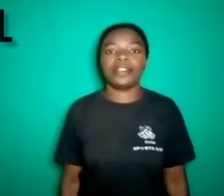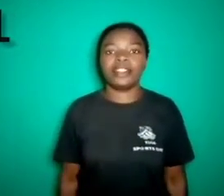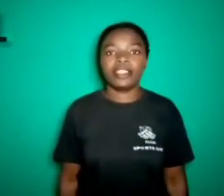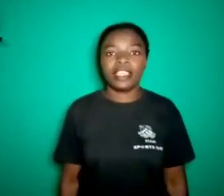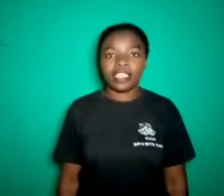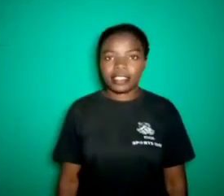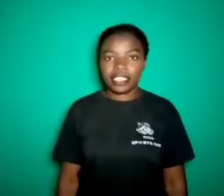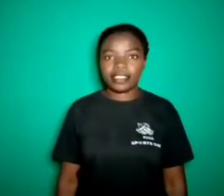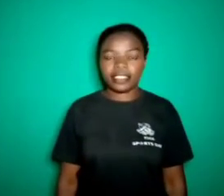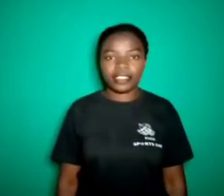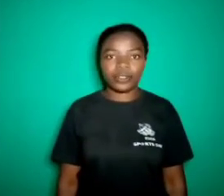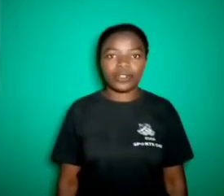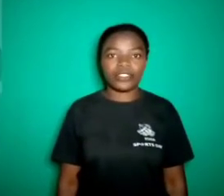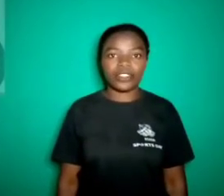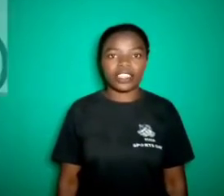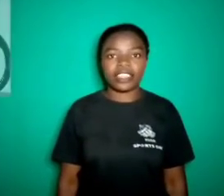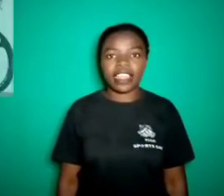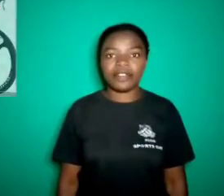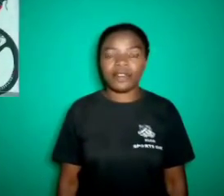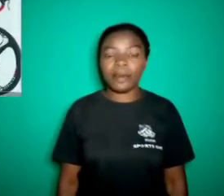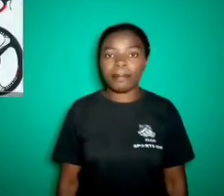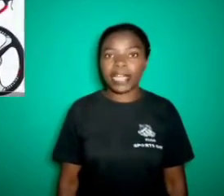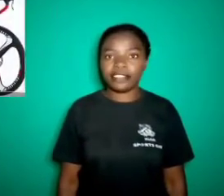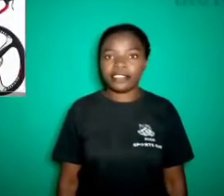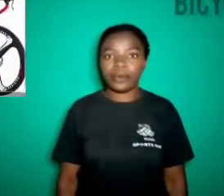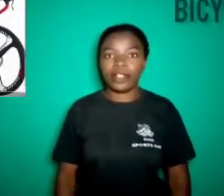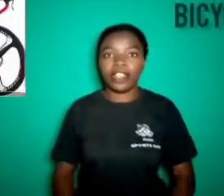pedal. This is also the sign for bicycle.